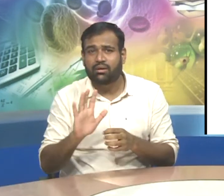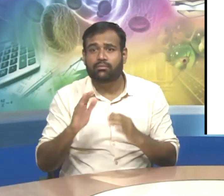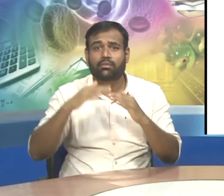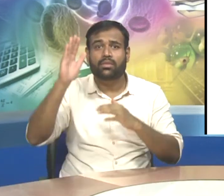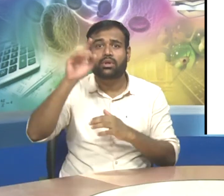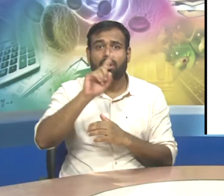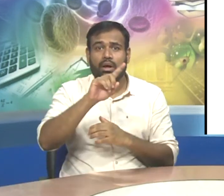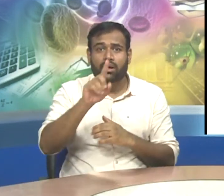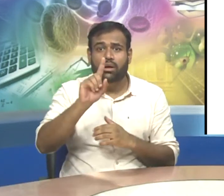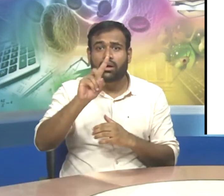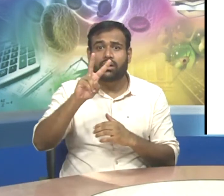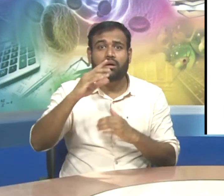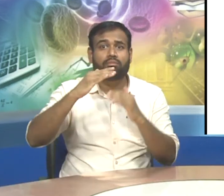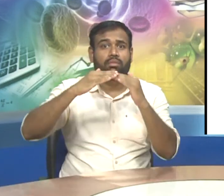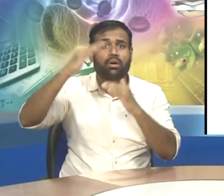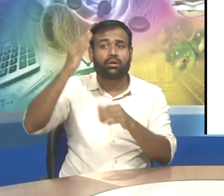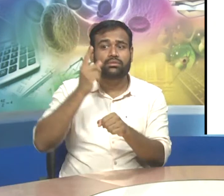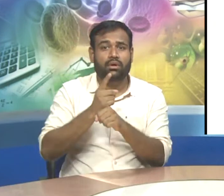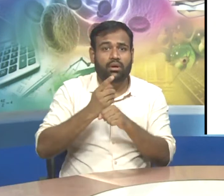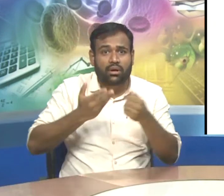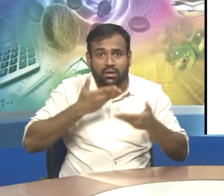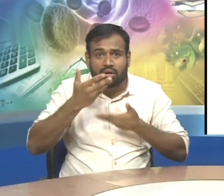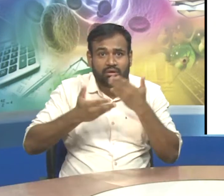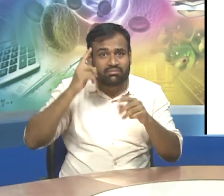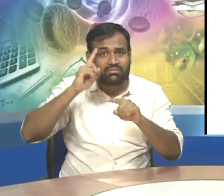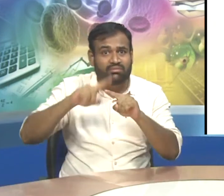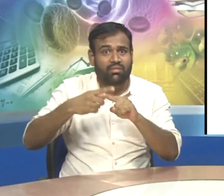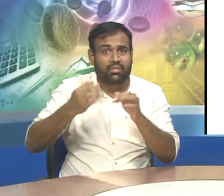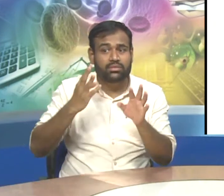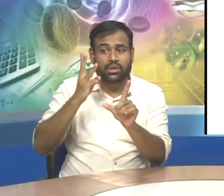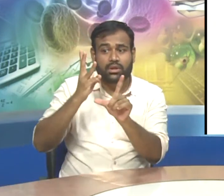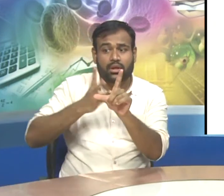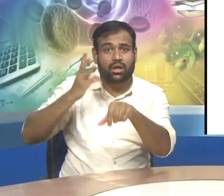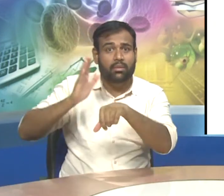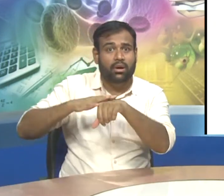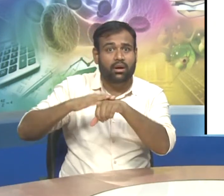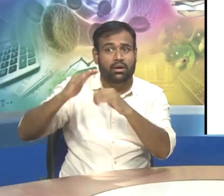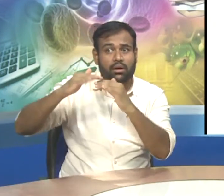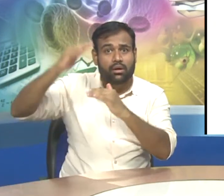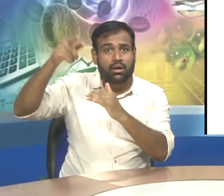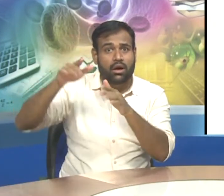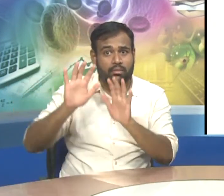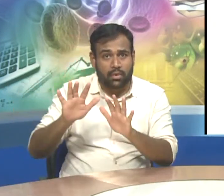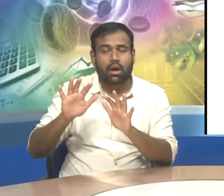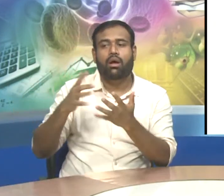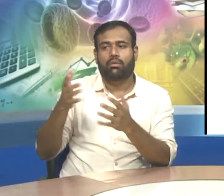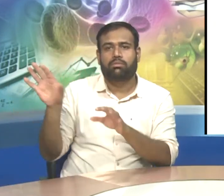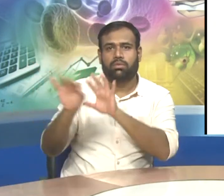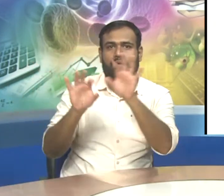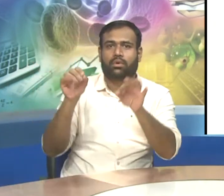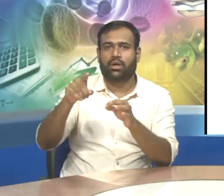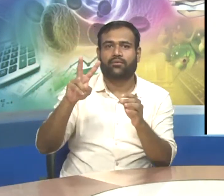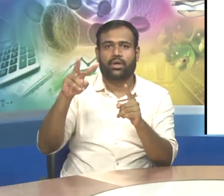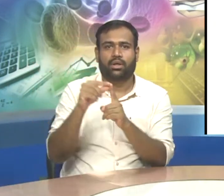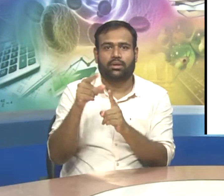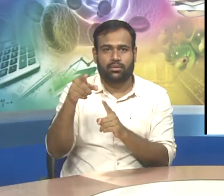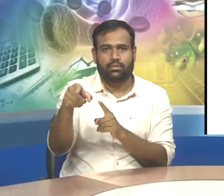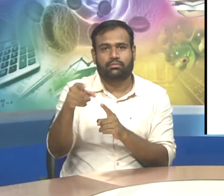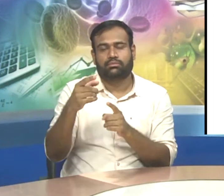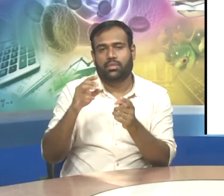institutions within the state not lower in standards than a secondary school who have teaching